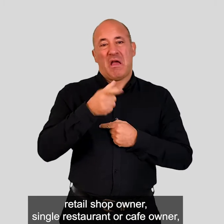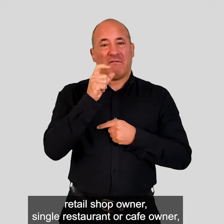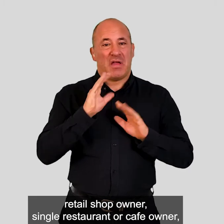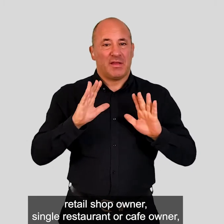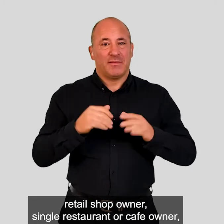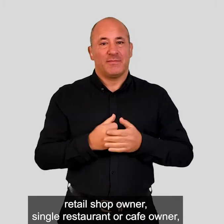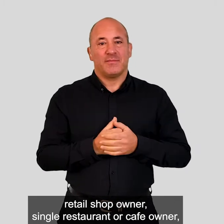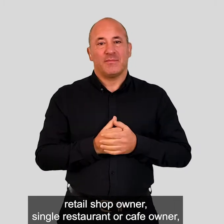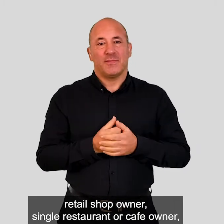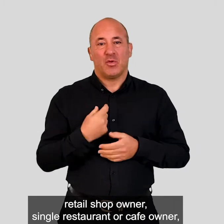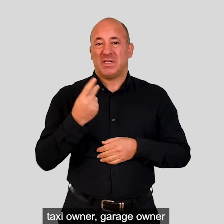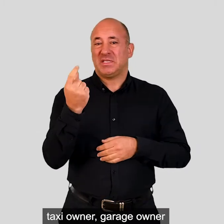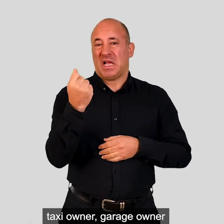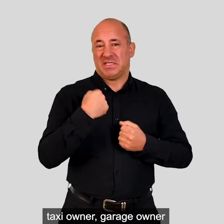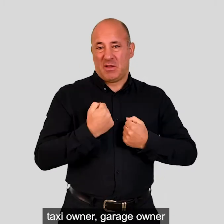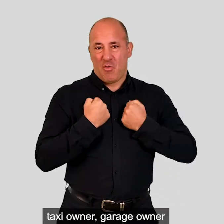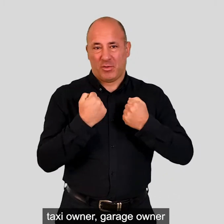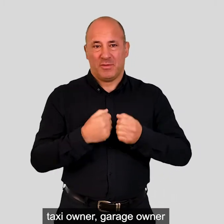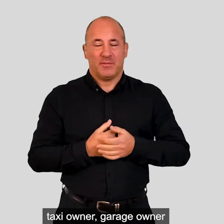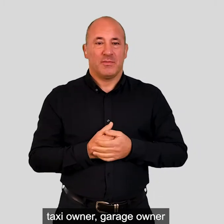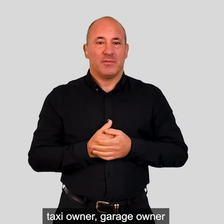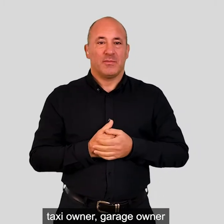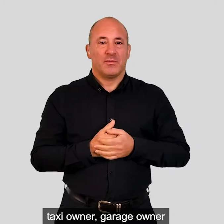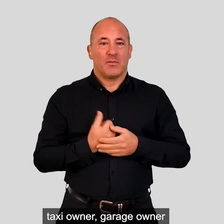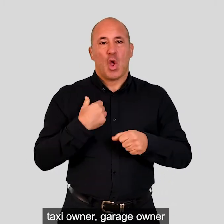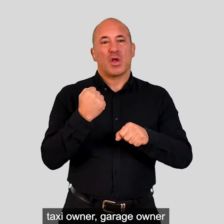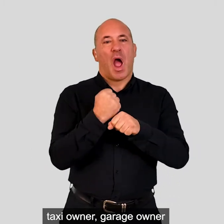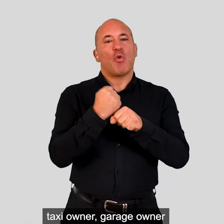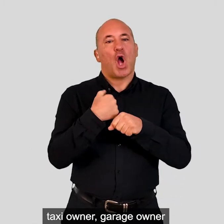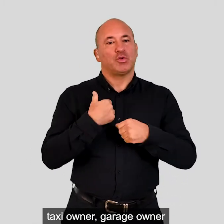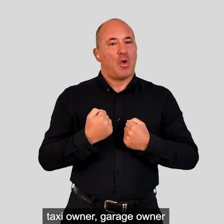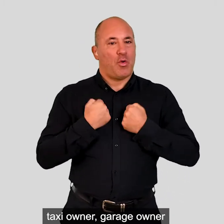owner, taxi owner, garage owner.